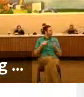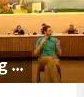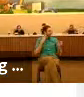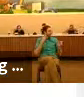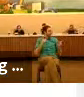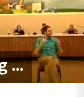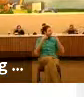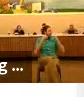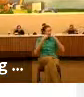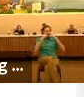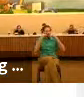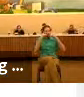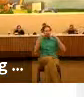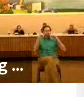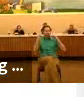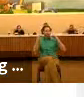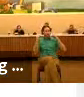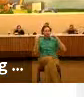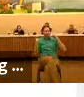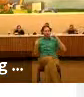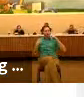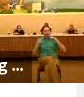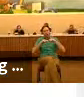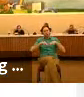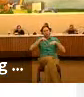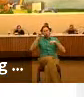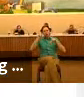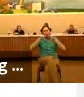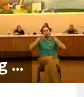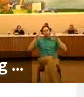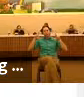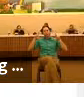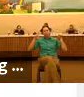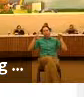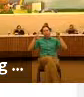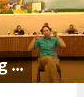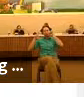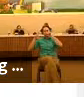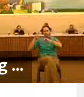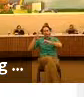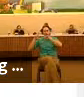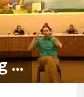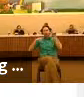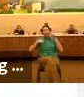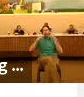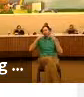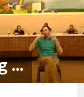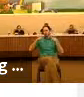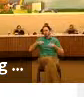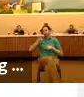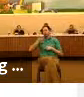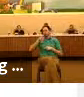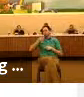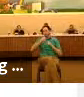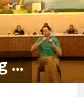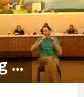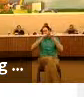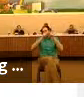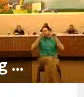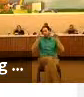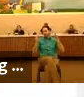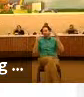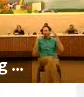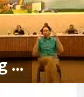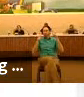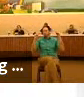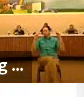dotted line that That's goes right correct. along the north boundary. Yeah, I would absolutely agree that that trail needs to be relocated. Yeah, I mean, I think we could squeeze